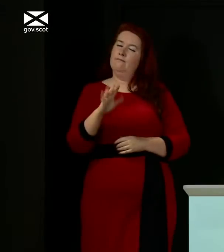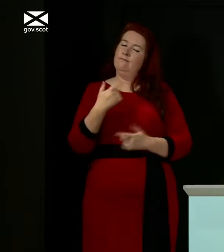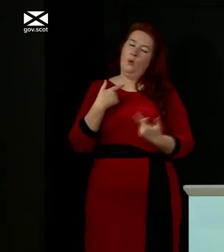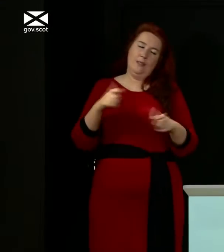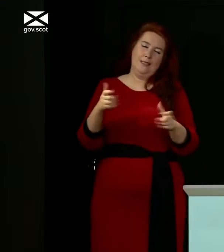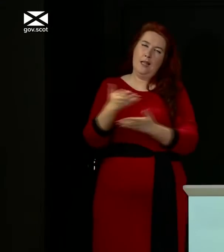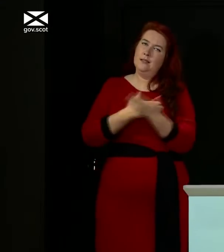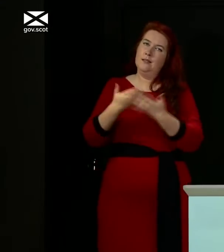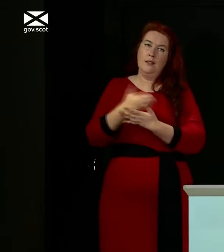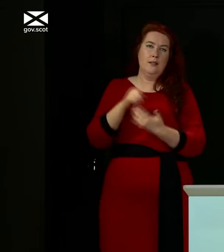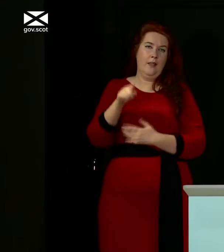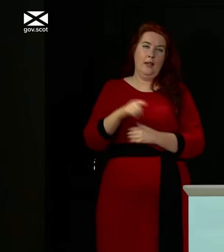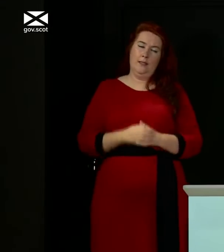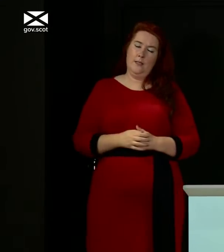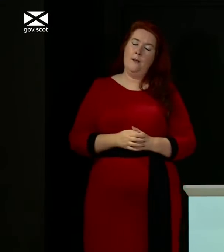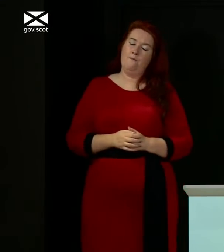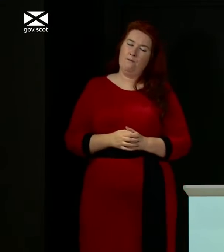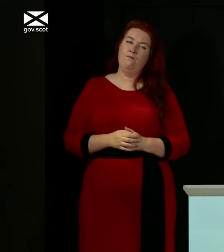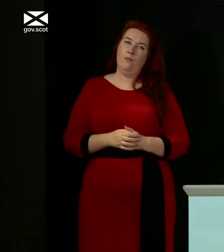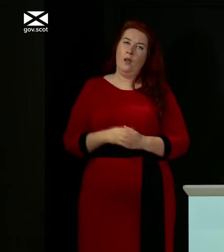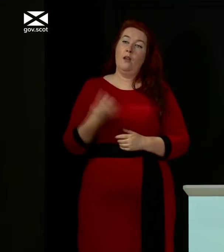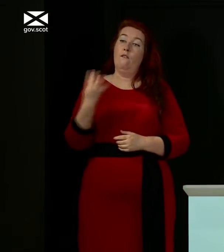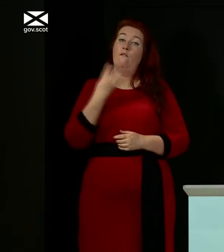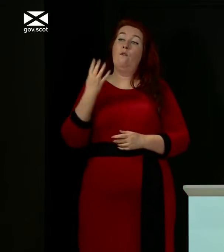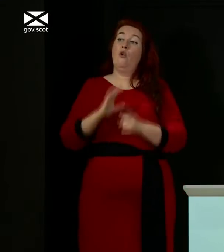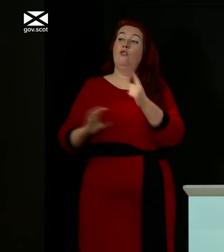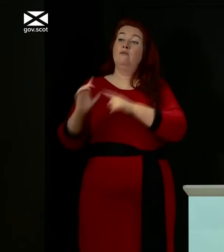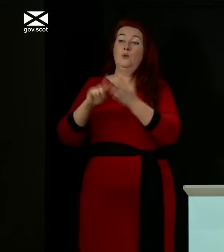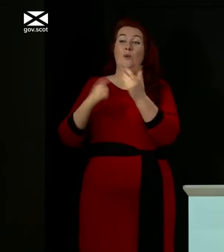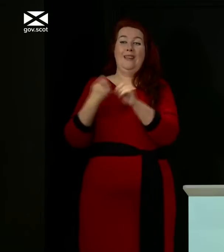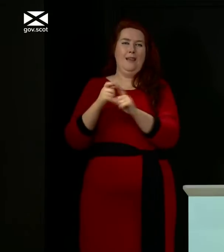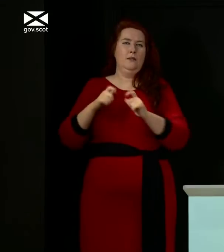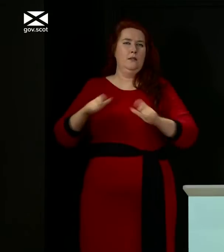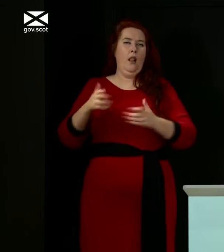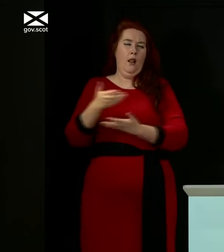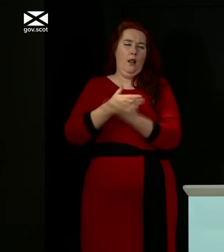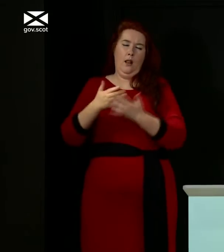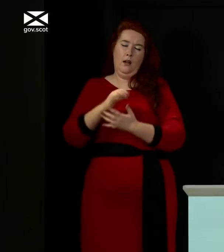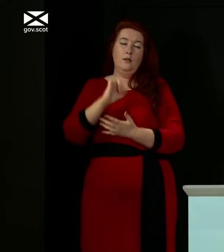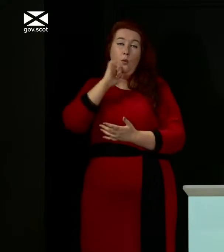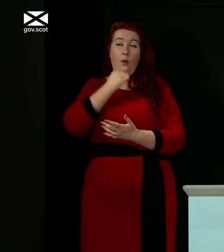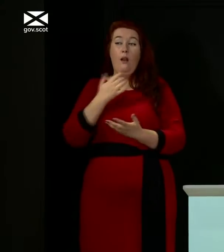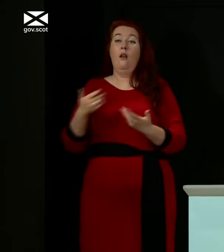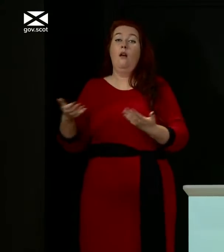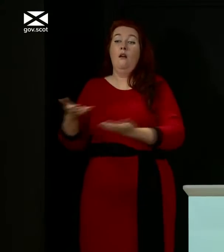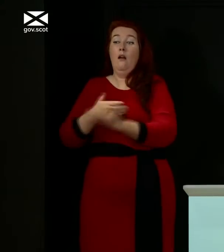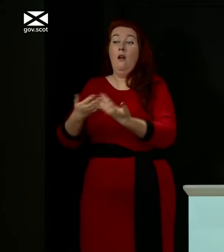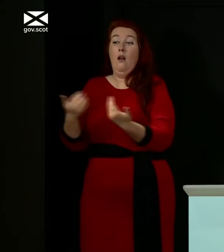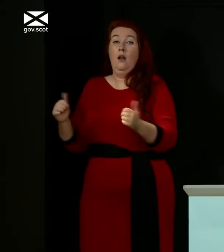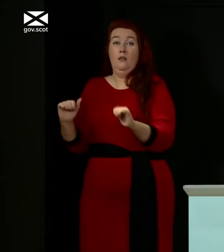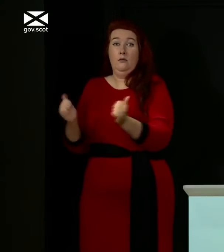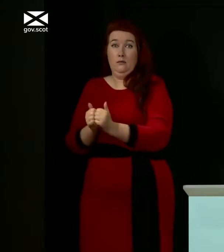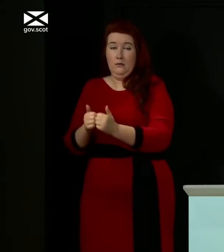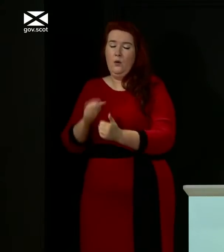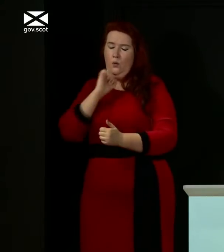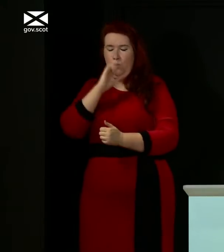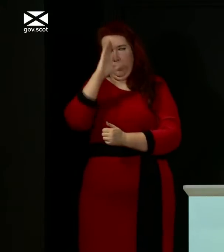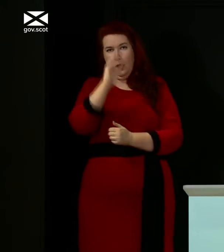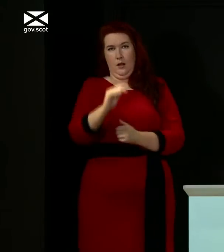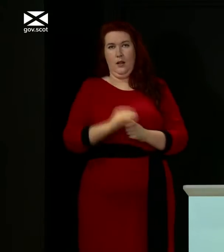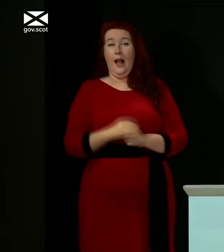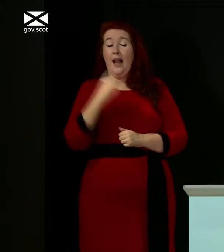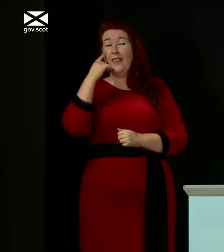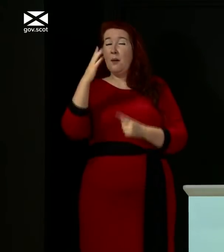these things and we'll discuss these things in a four nations basis. So I'll set out what the outcome of these discussions are. I think we have to be as rigorous